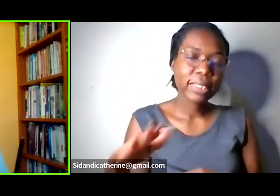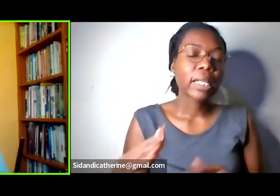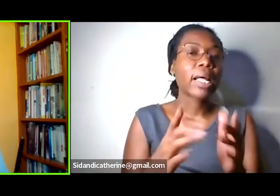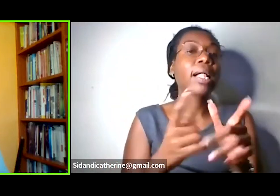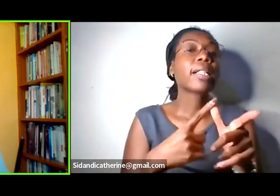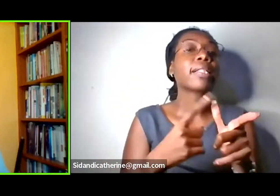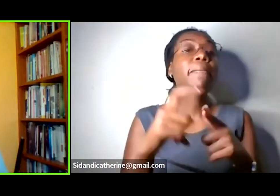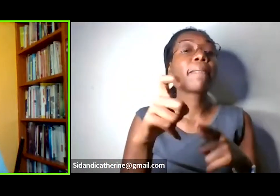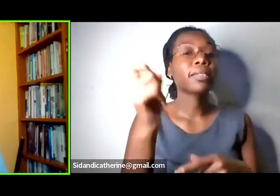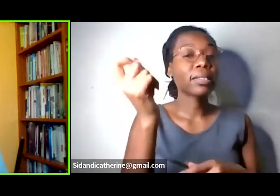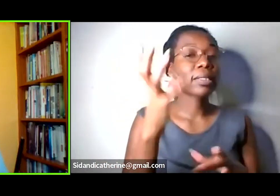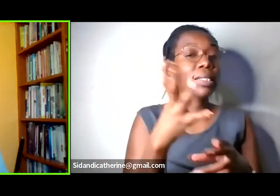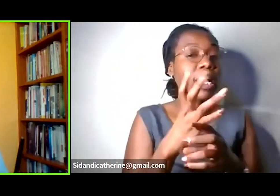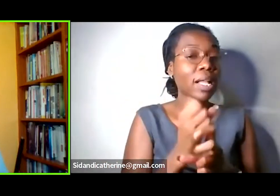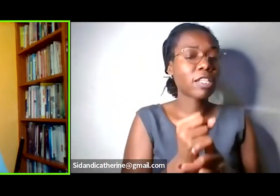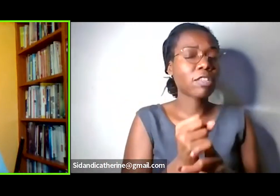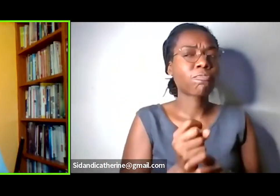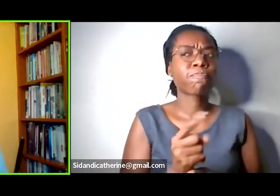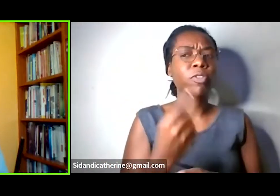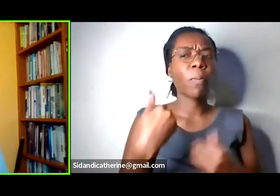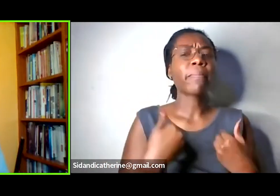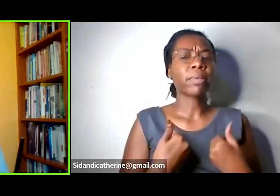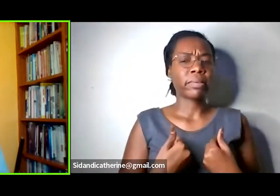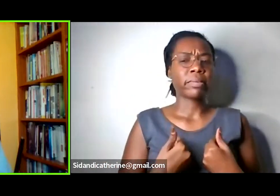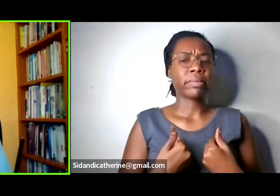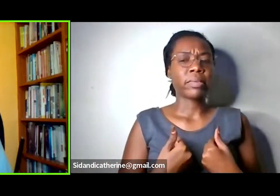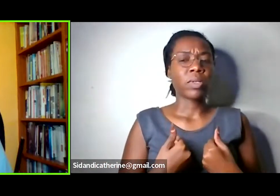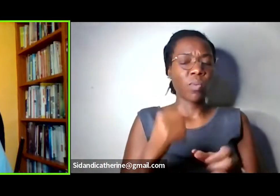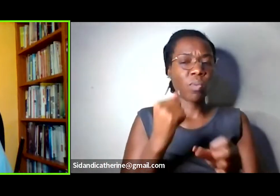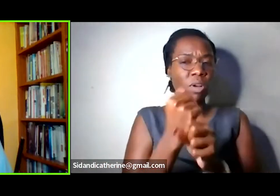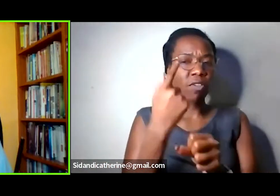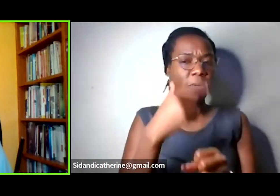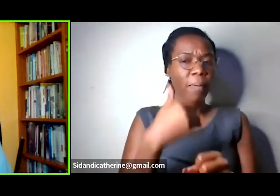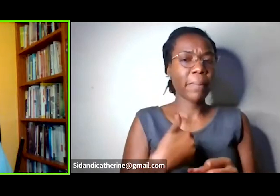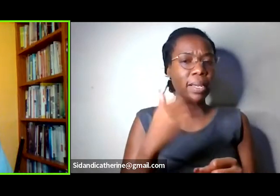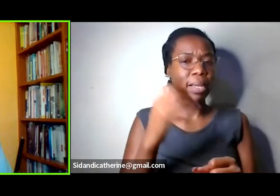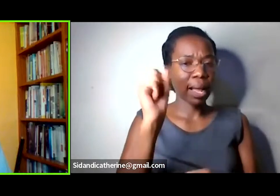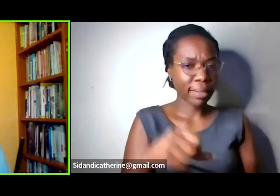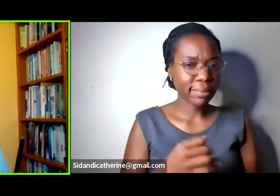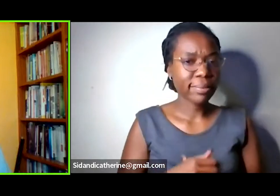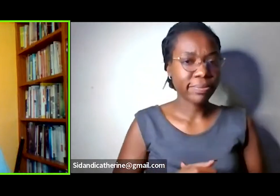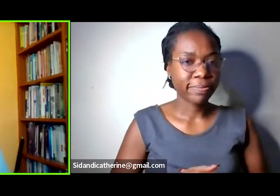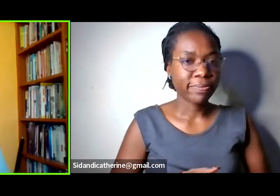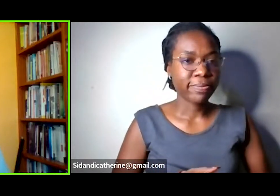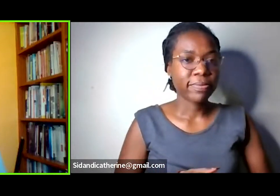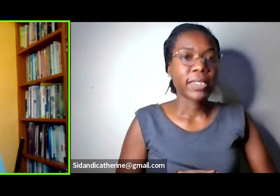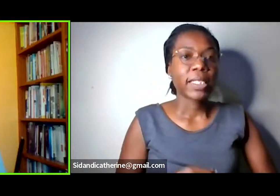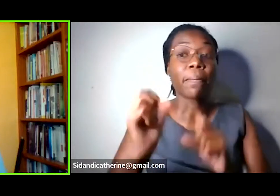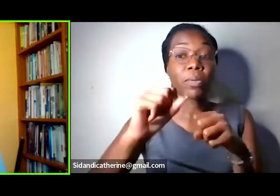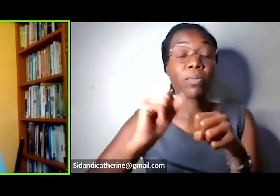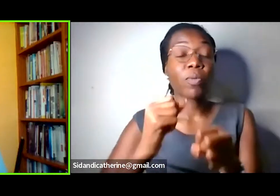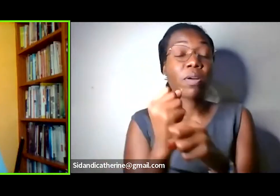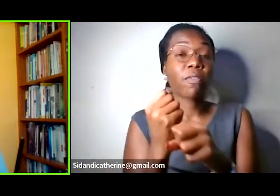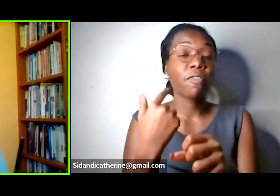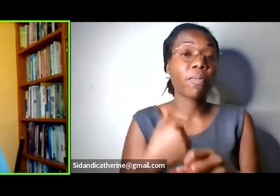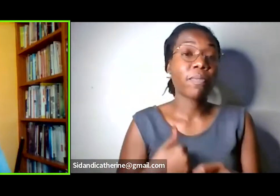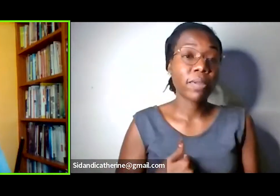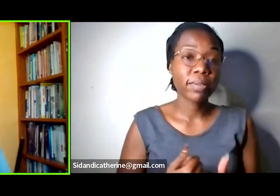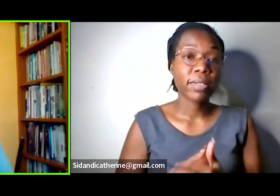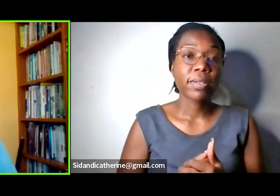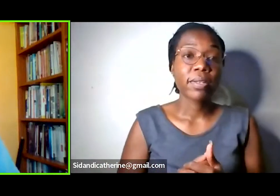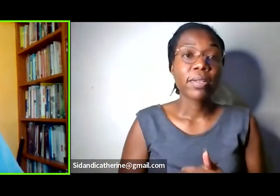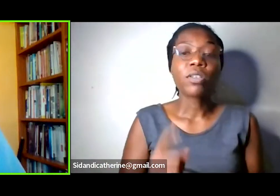to me means. It's all about, let's communicate, let's connect. The customer is yearning for a deep